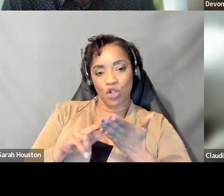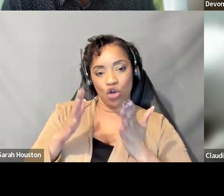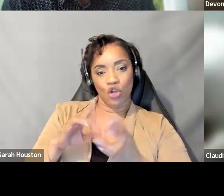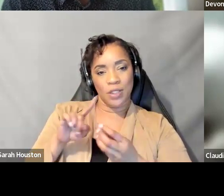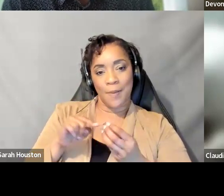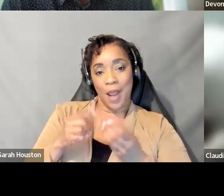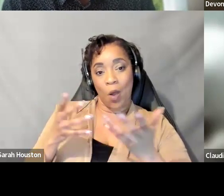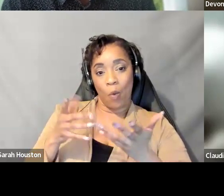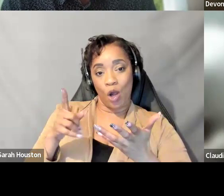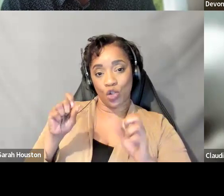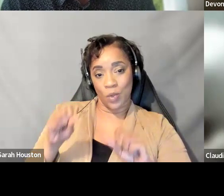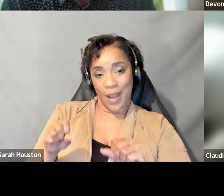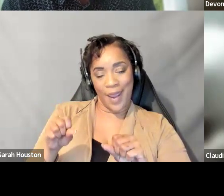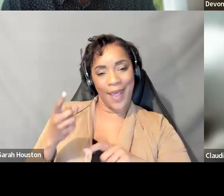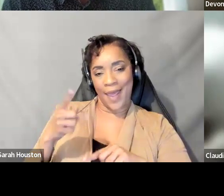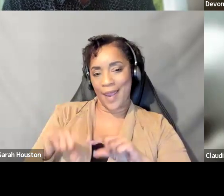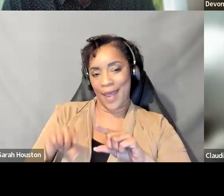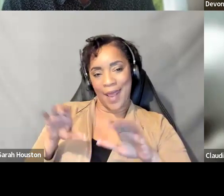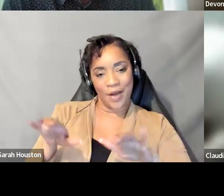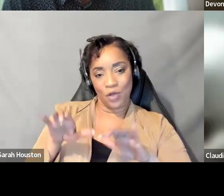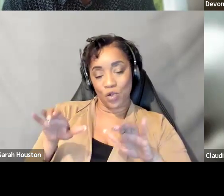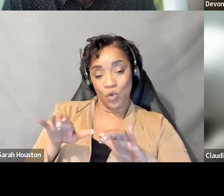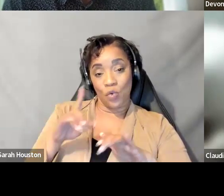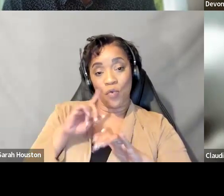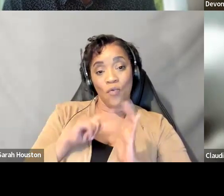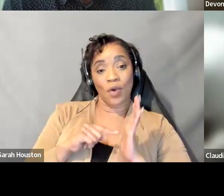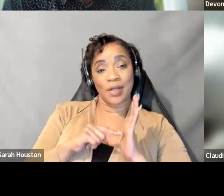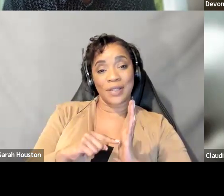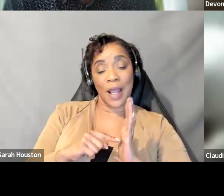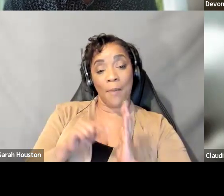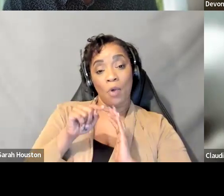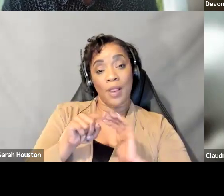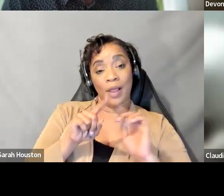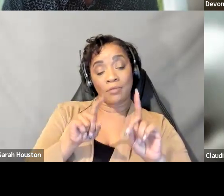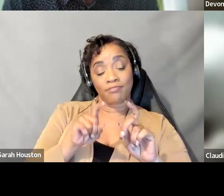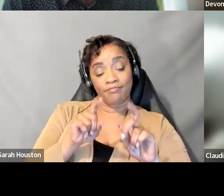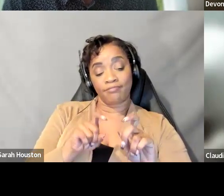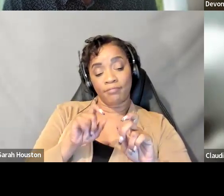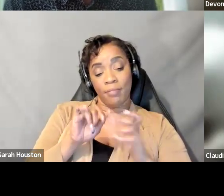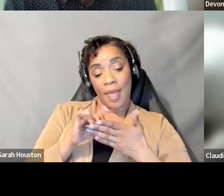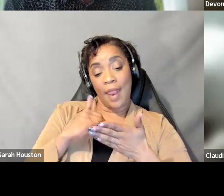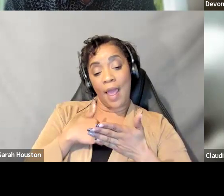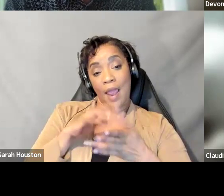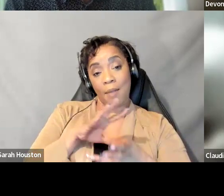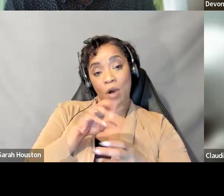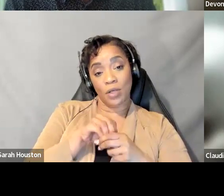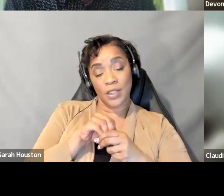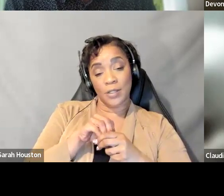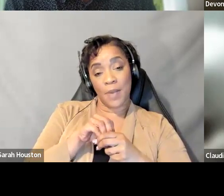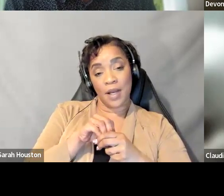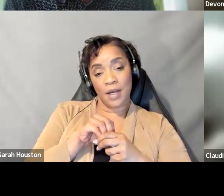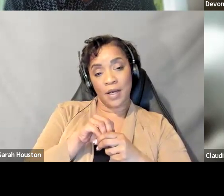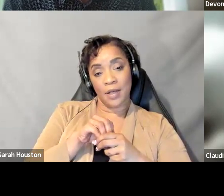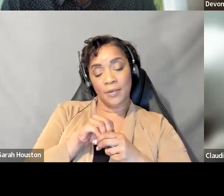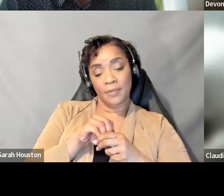are able to do and what you are not. So for example, a clinical trial that I participated in last year,